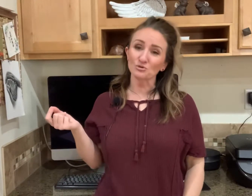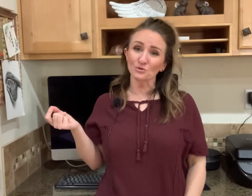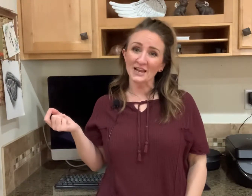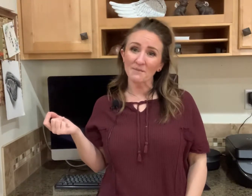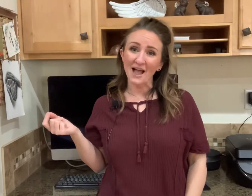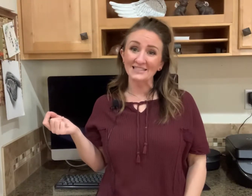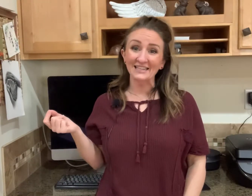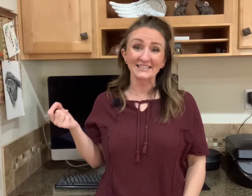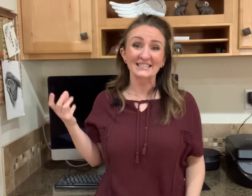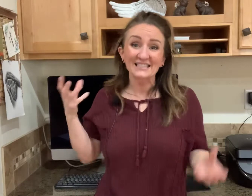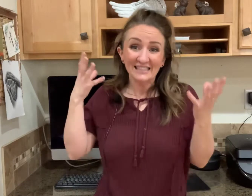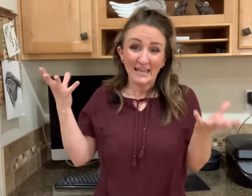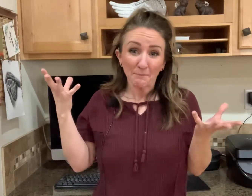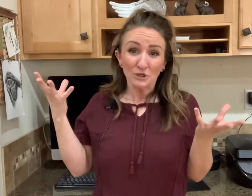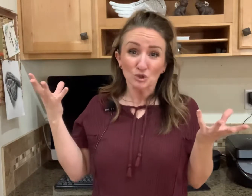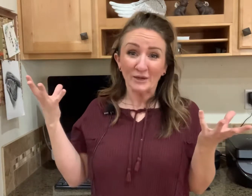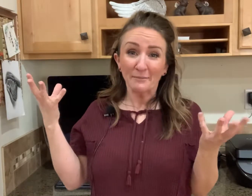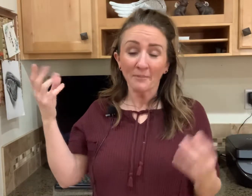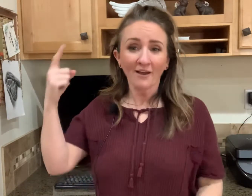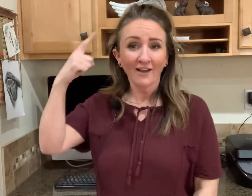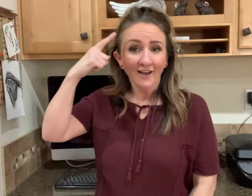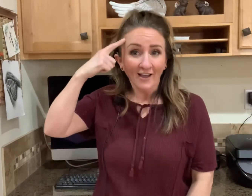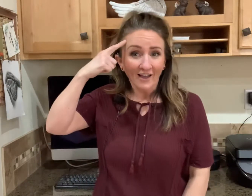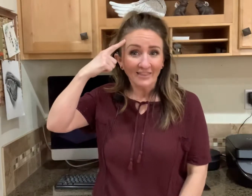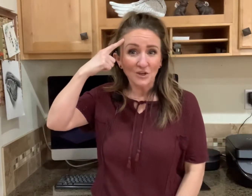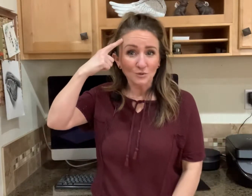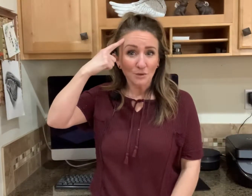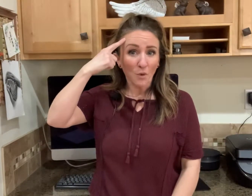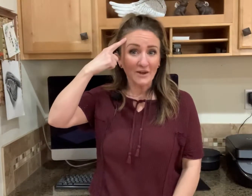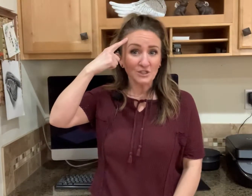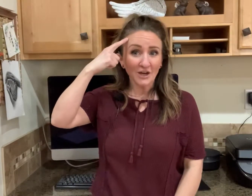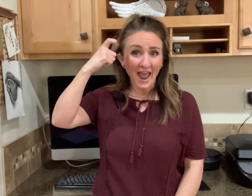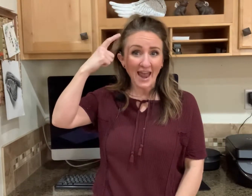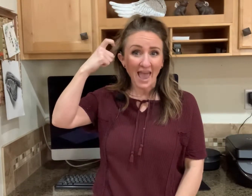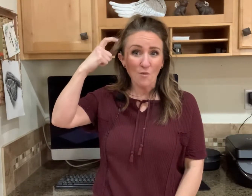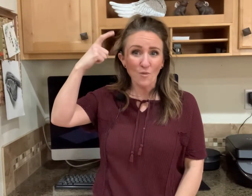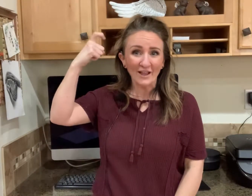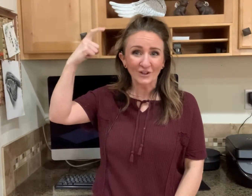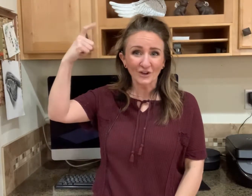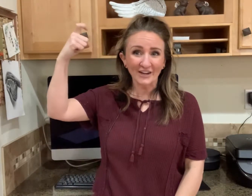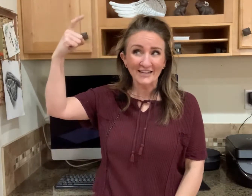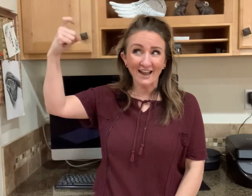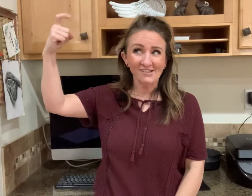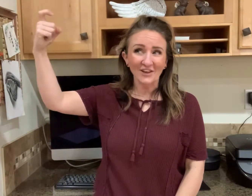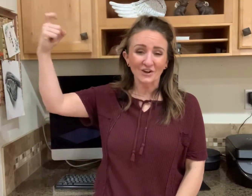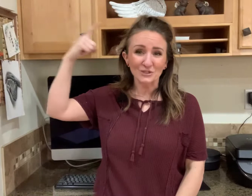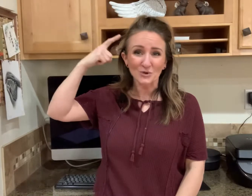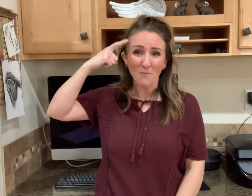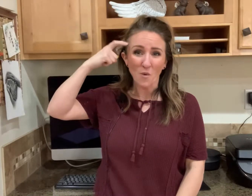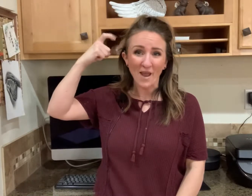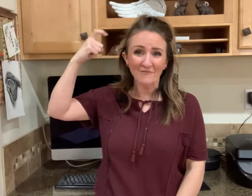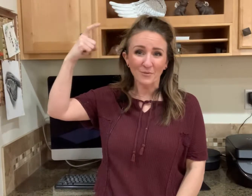dream as in sleep dream, then you point your head and wiggle your index finger as you come away from your